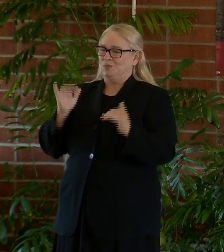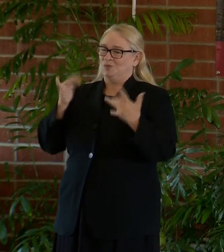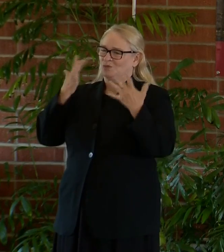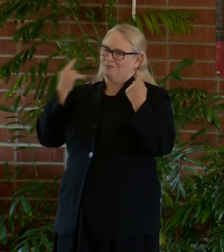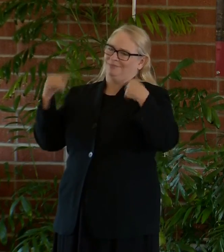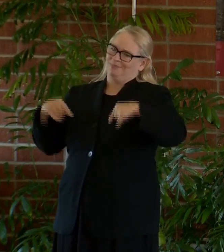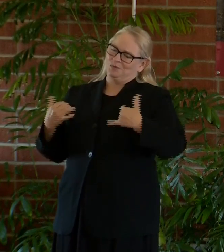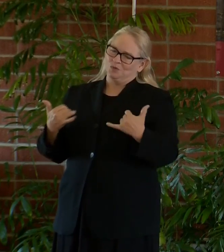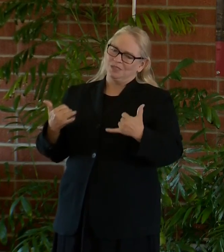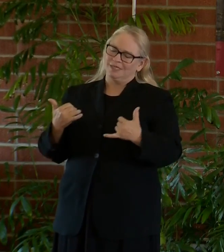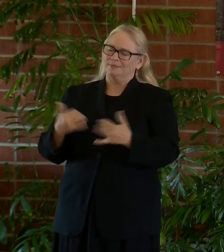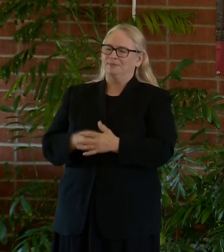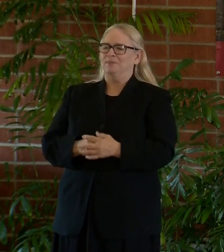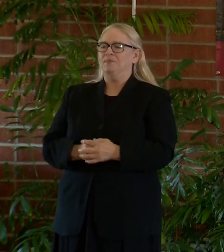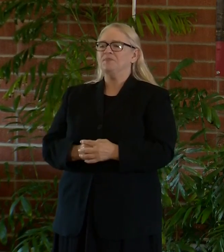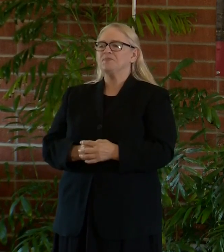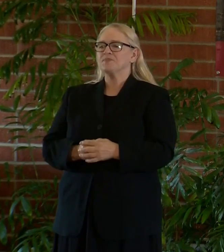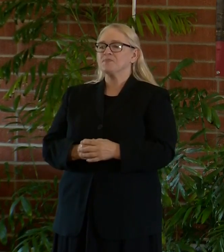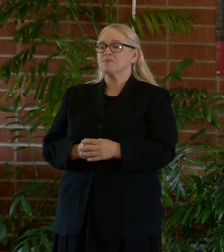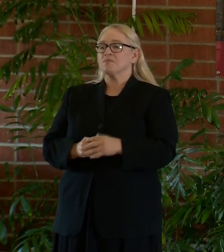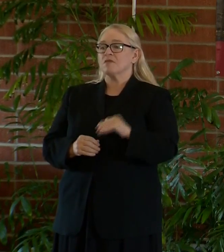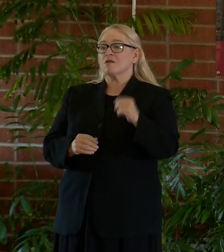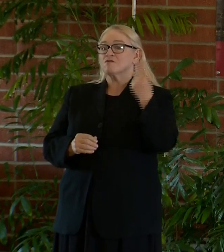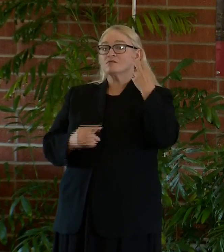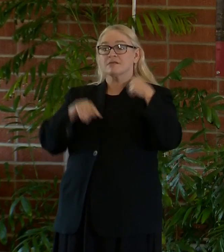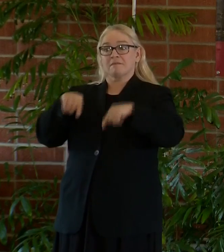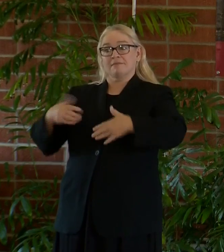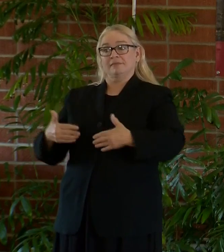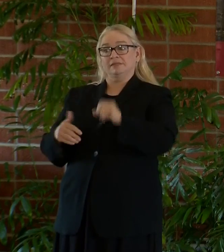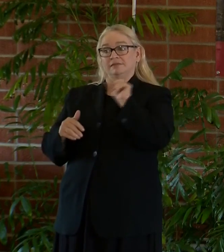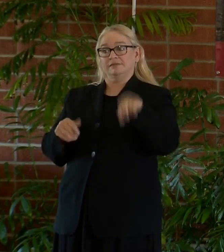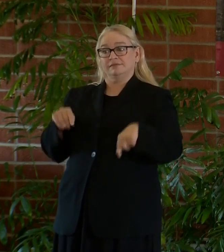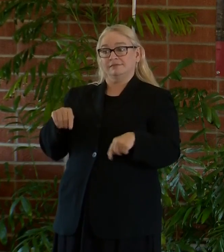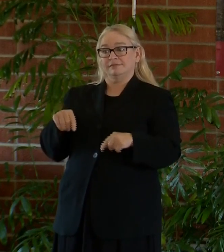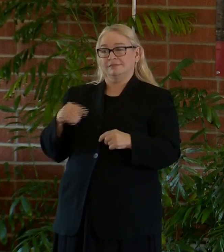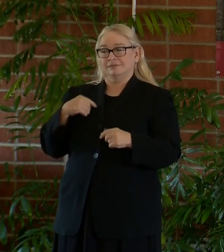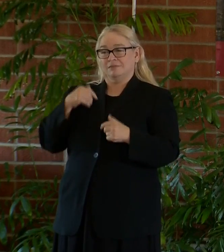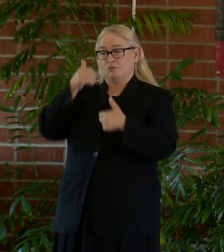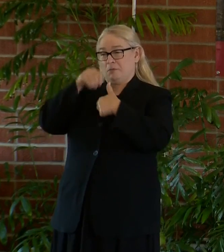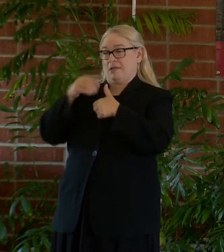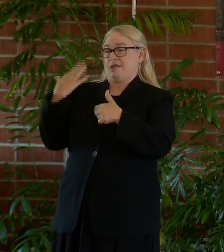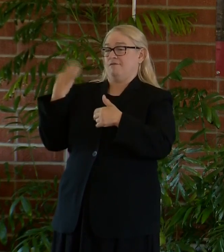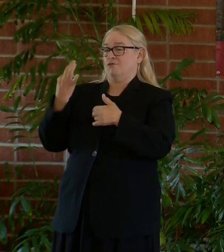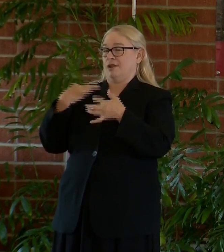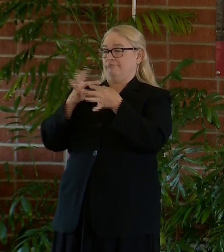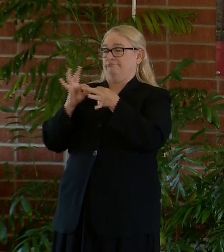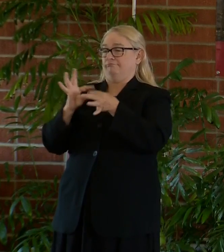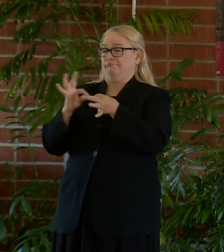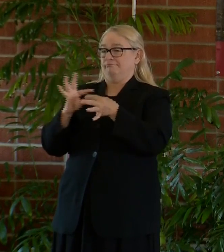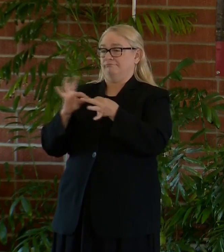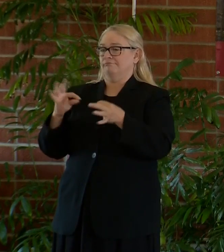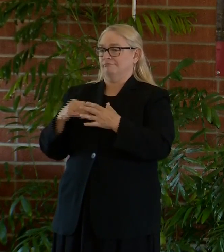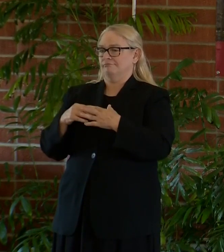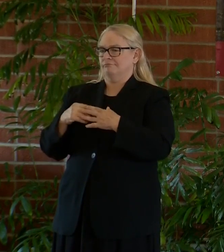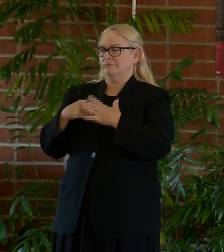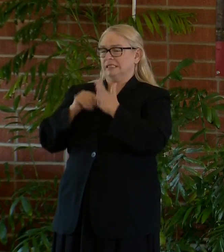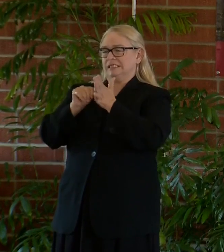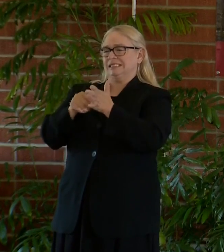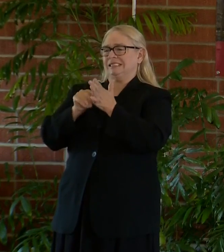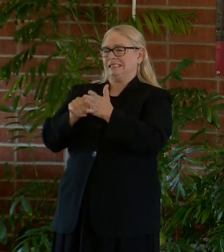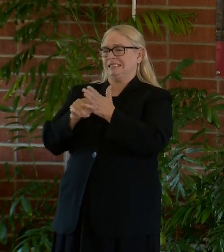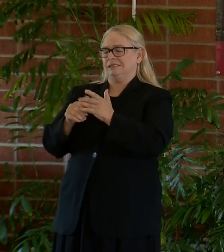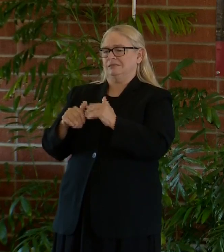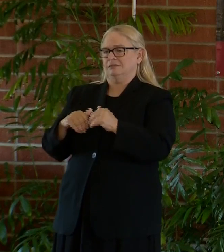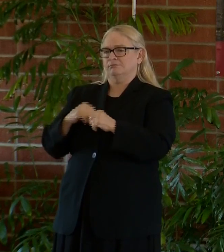another purpose, and that's to build on what we announced on Friday. Talked a lot about the importance of protecting essential workers here in the state